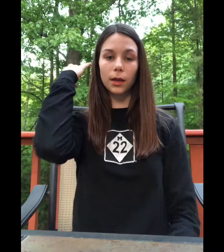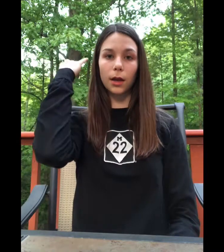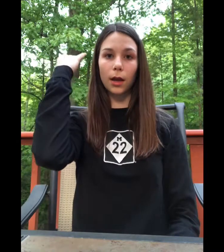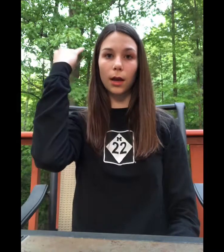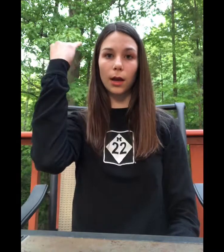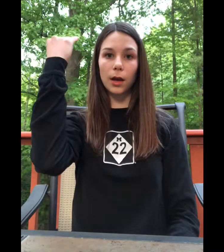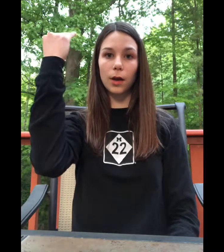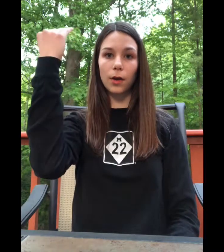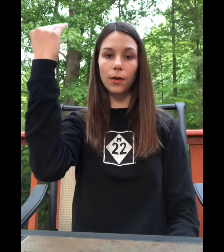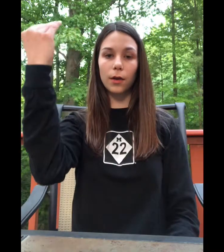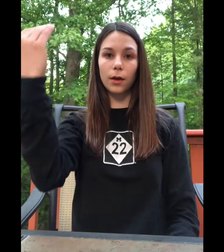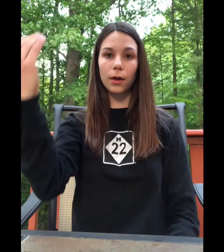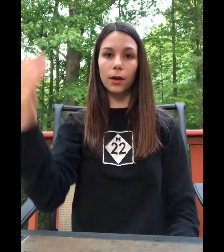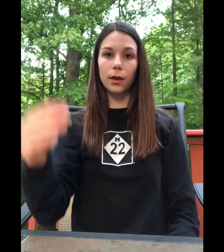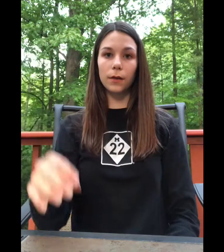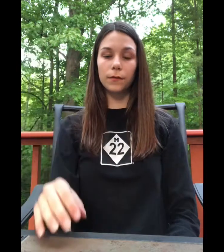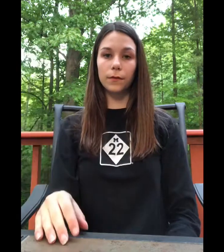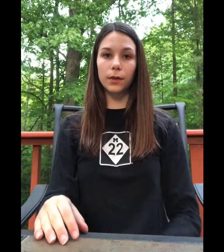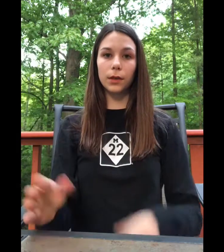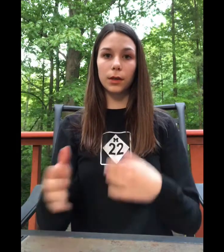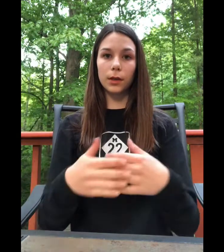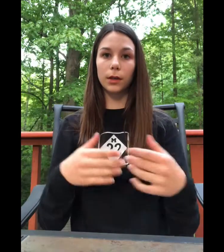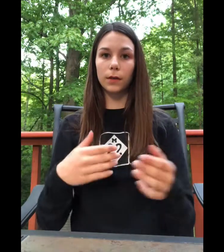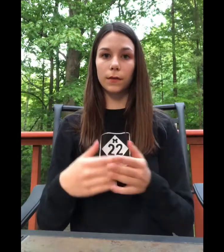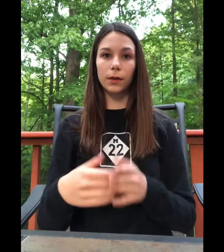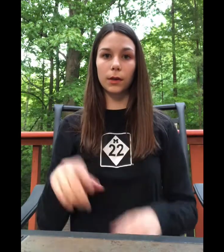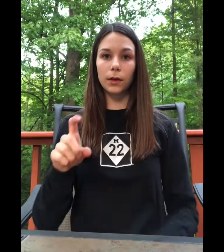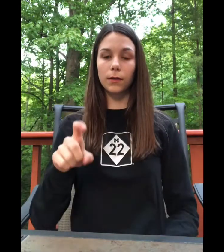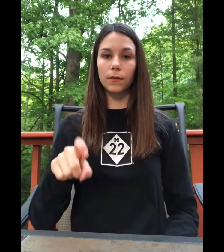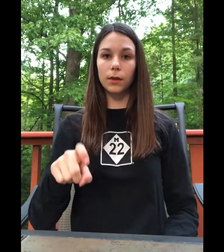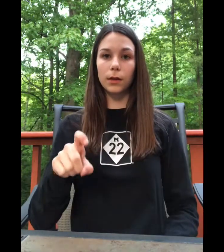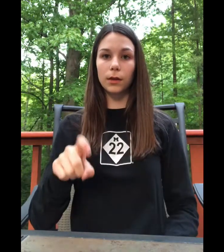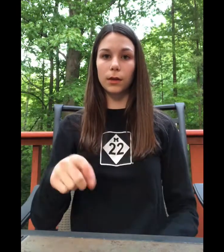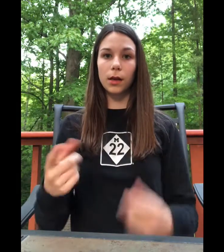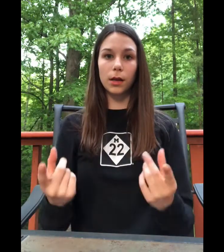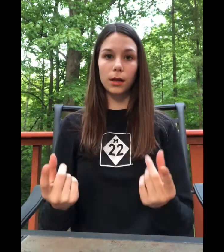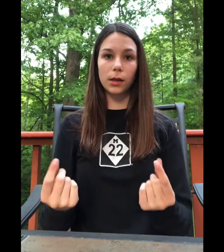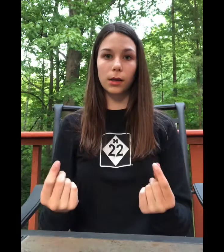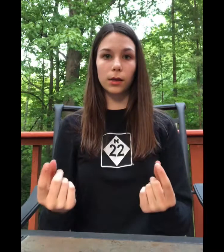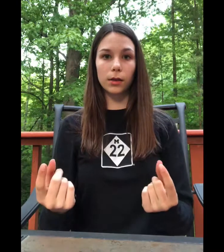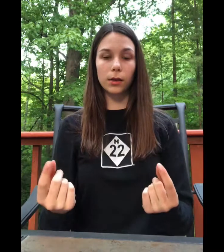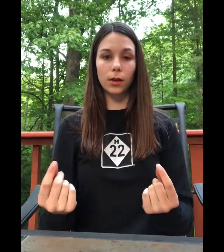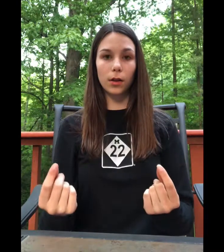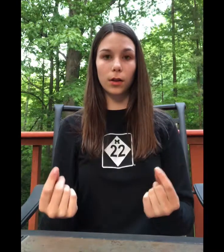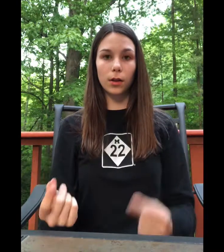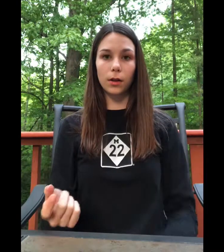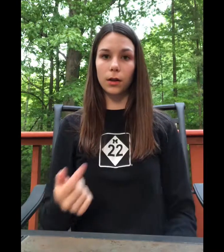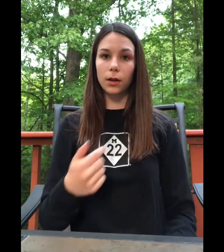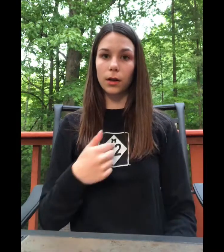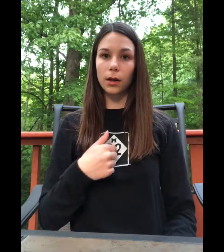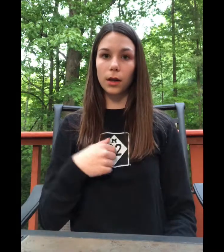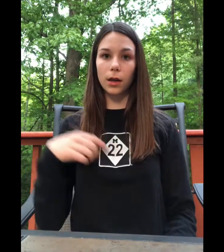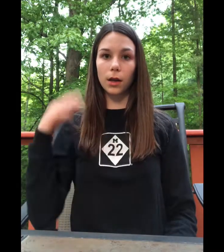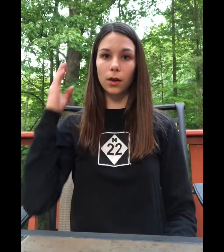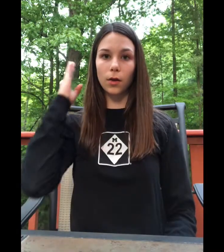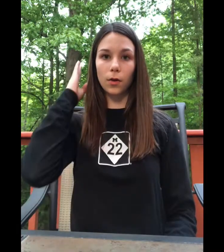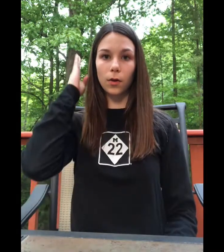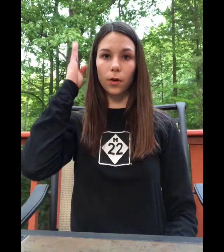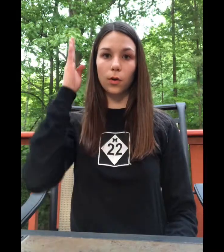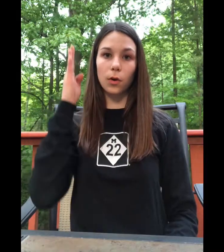it out of there, even if it takes all night or